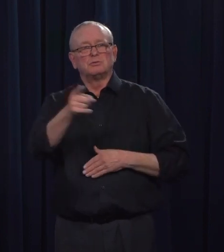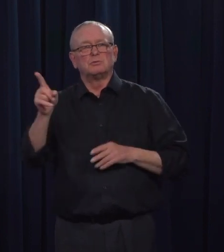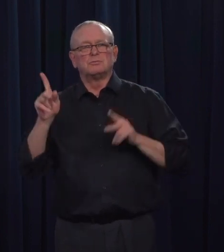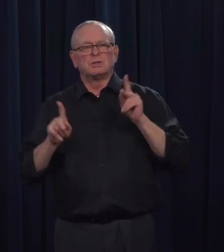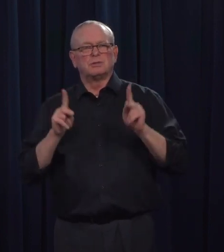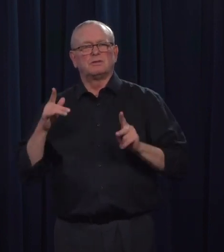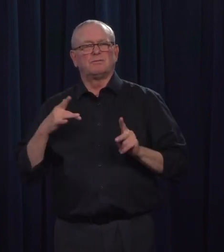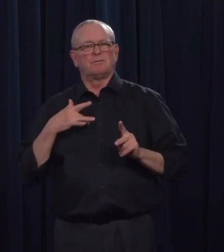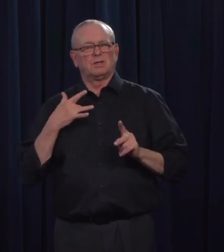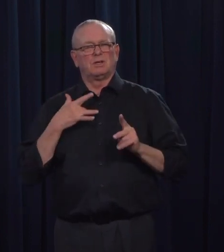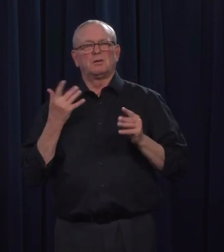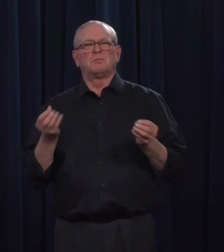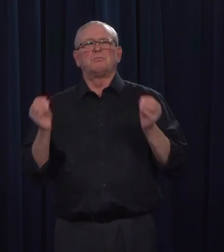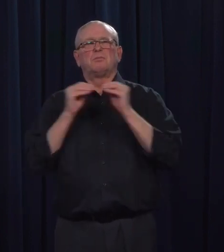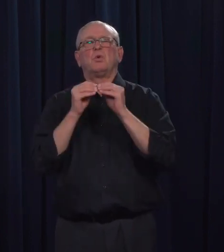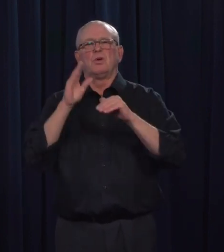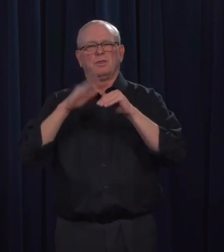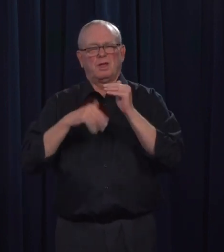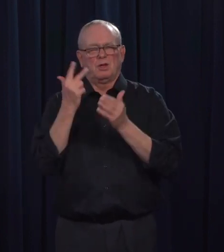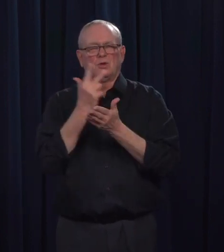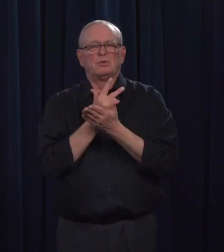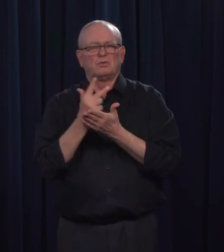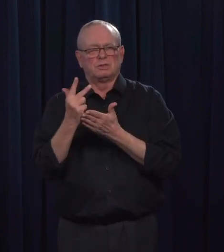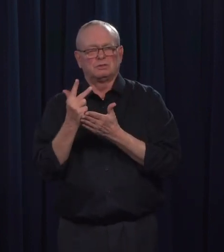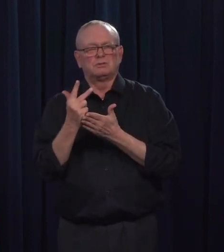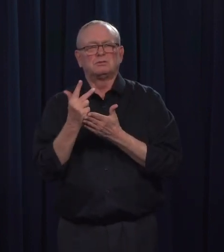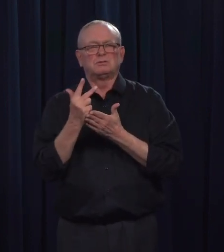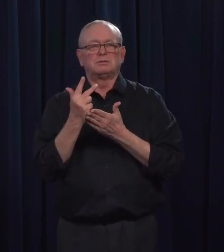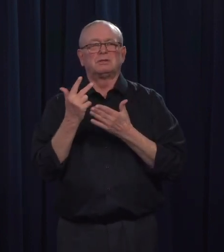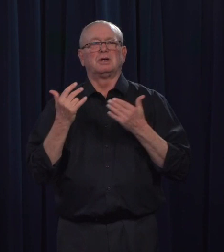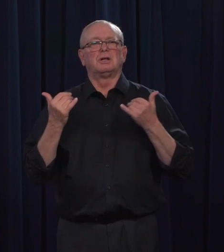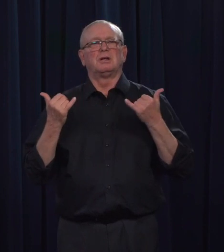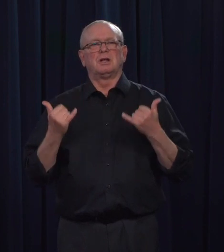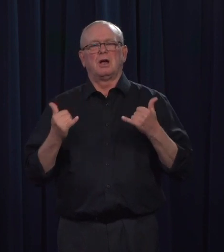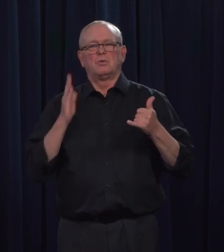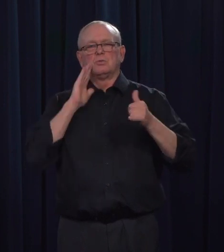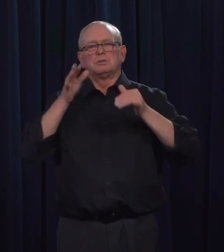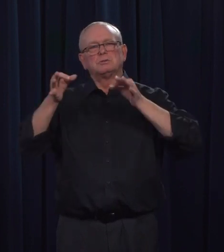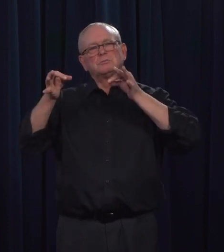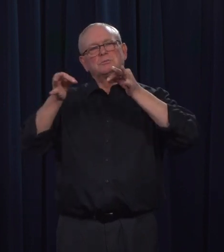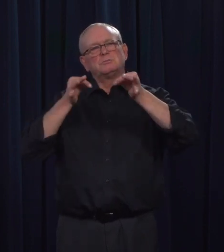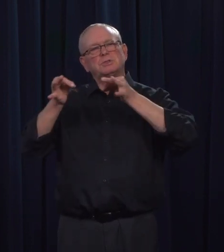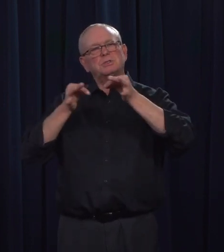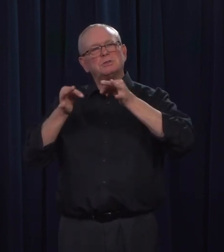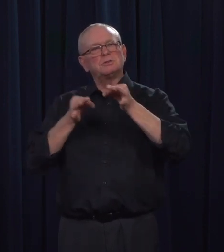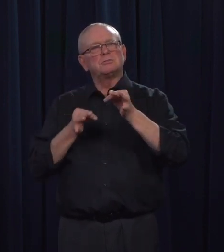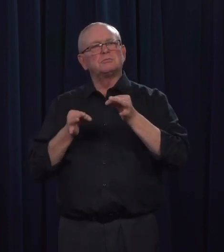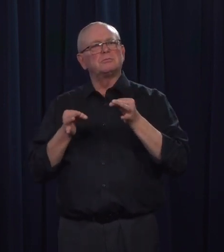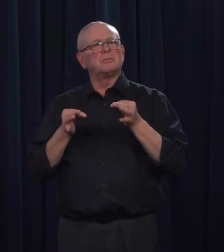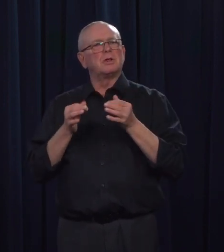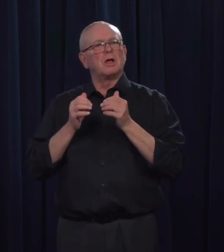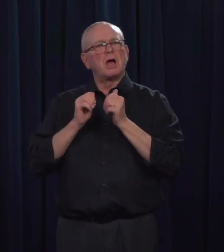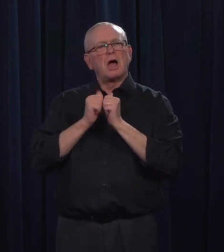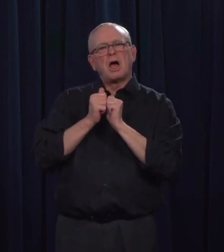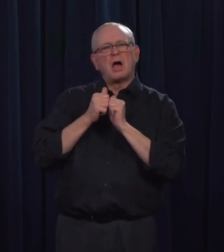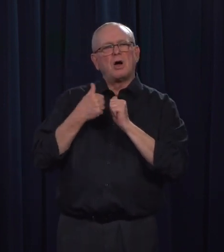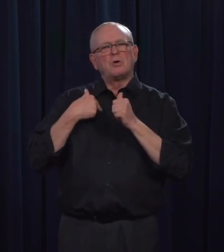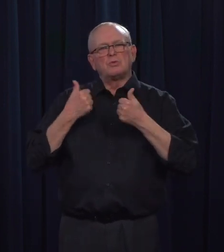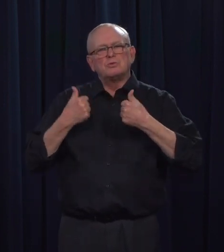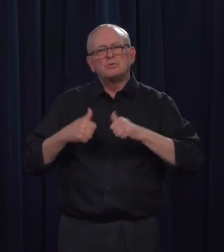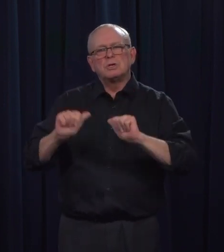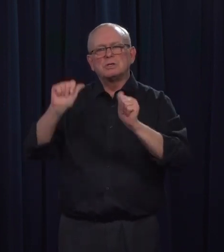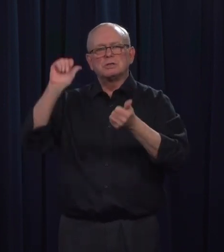Today I want to talk about our efforts to slow this virus and what the next 3 weeks may hold. First, I will update you on today's